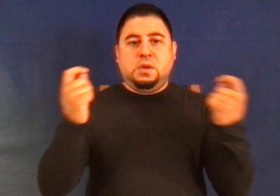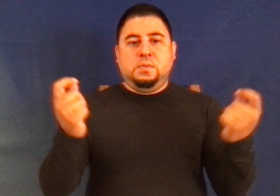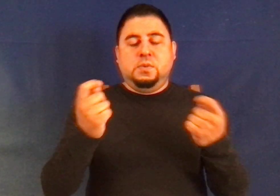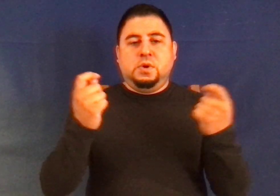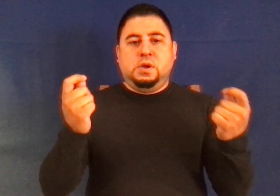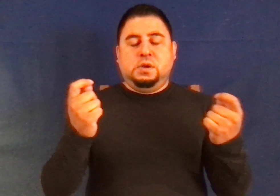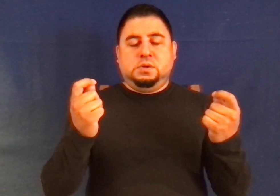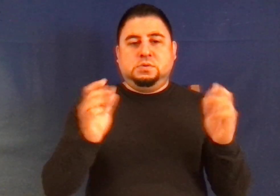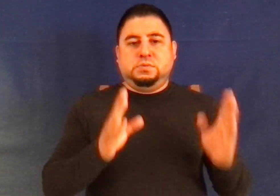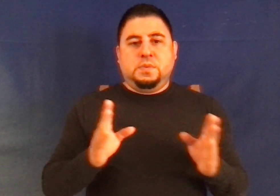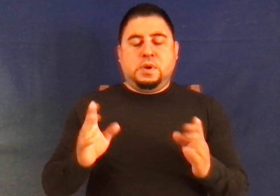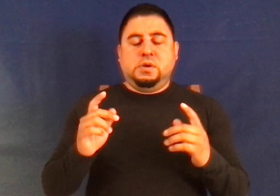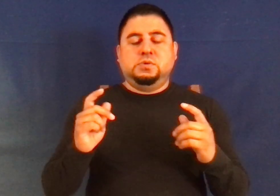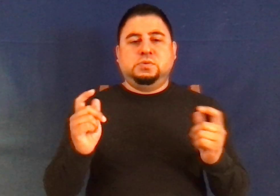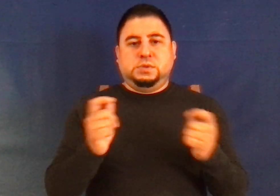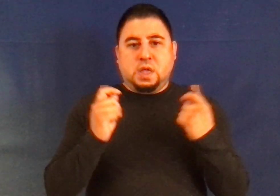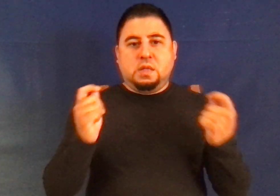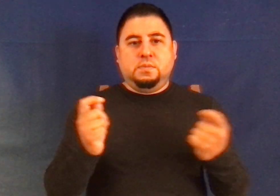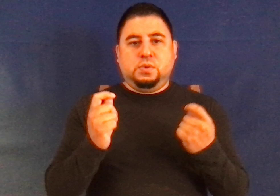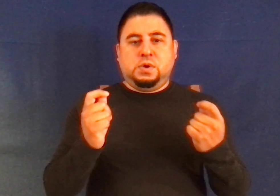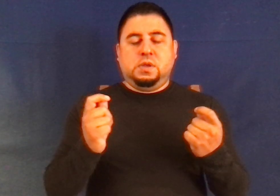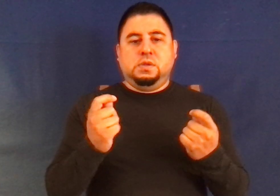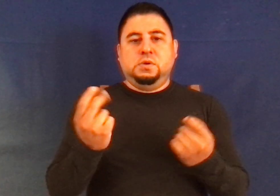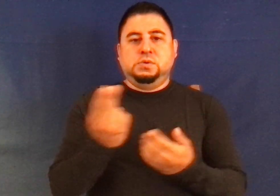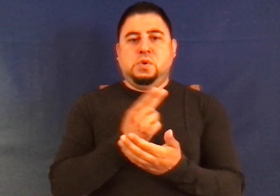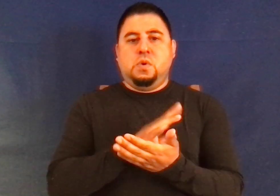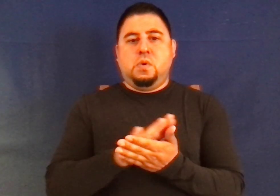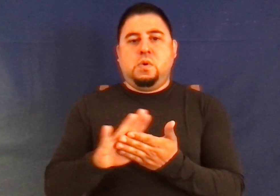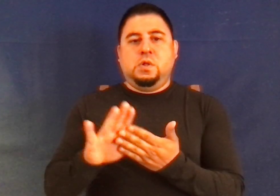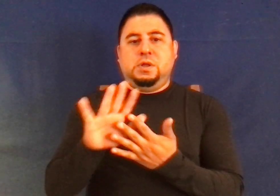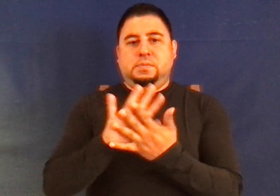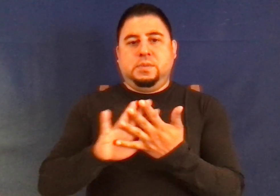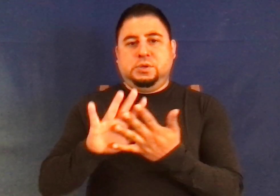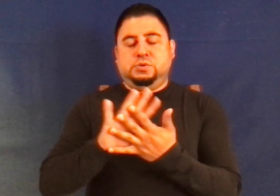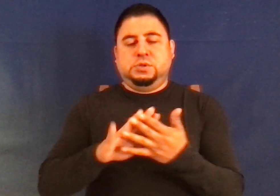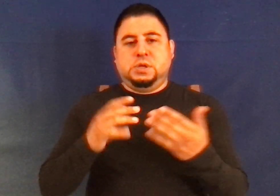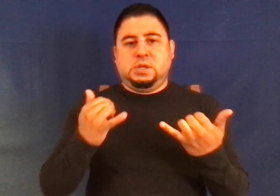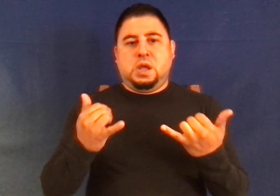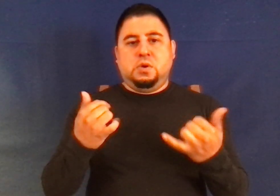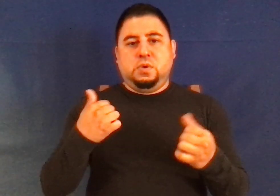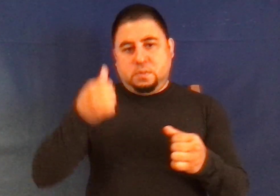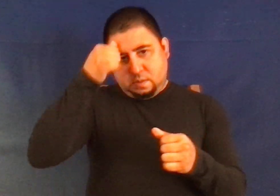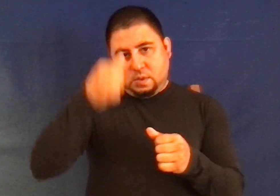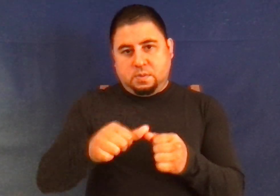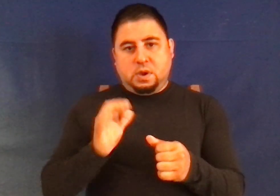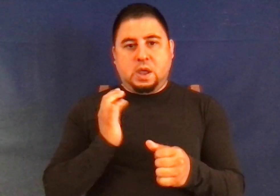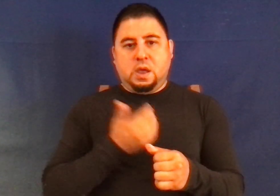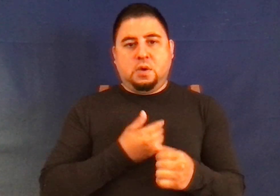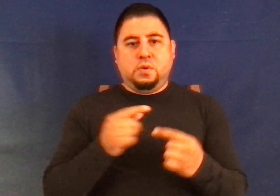to prepare ourselves to celebrate these sacred mysteries, let us call to mind our sin.